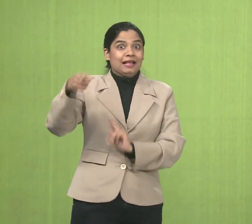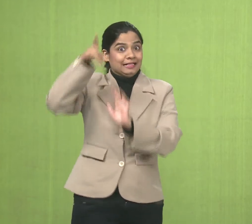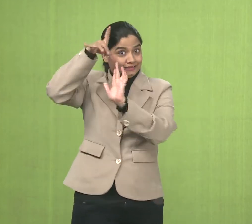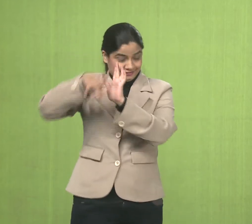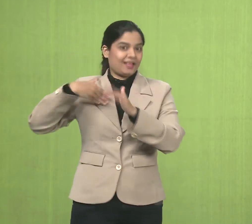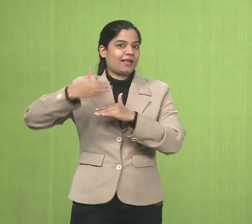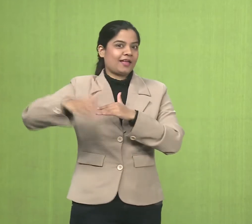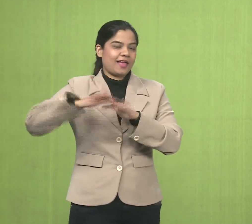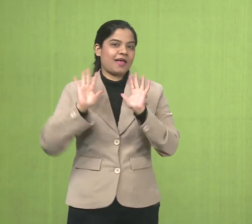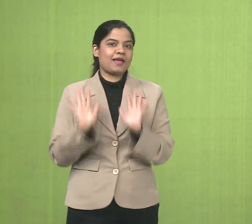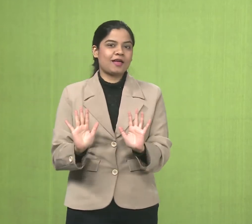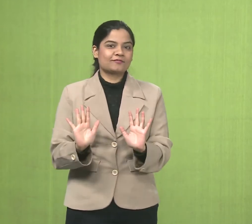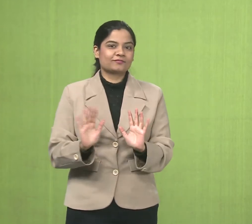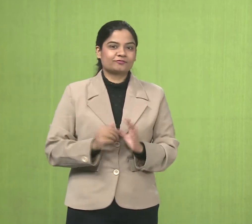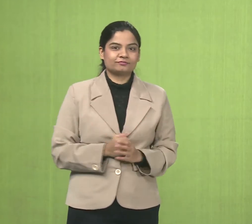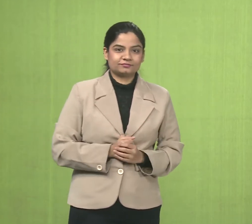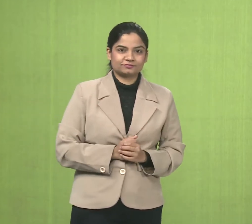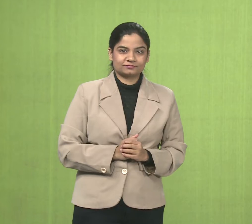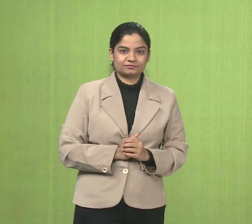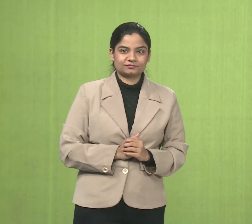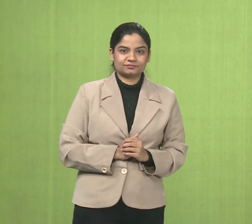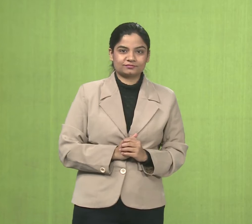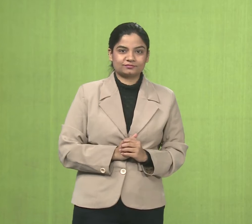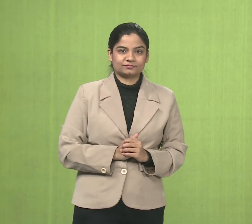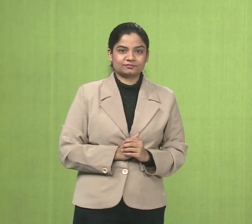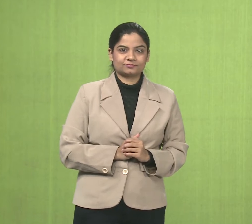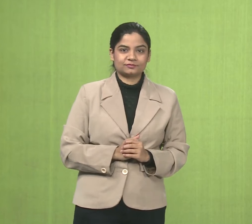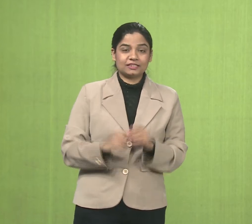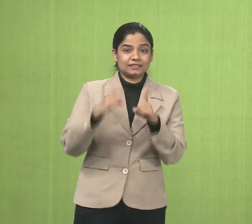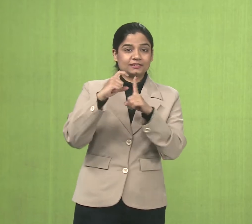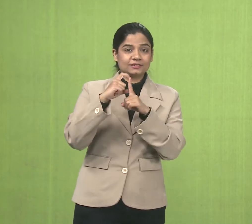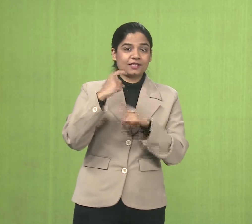etc. So, puberty is that phase. We will discuss more about it.